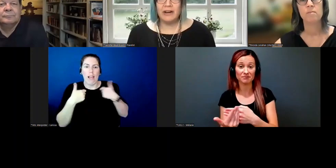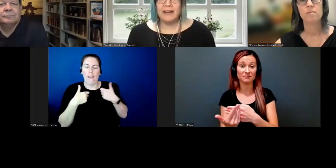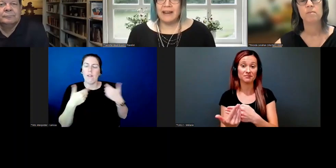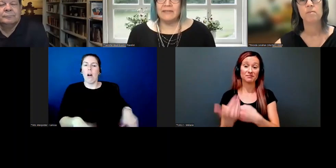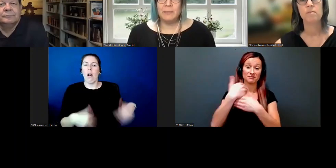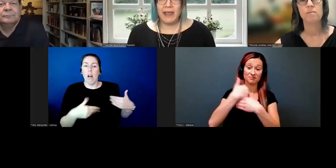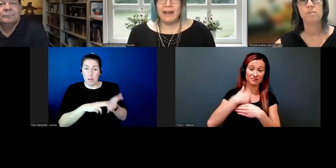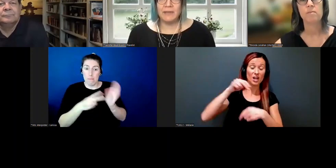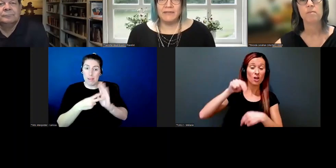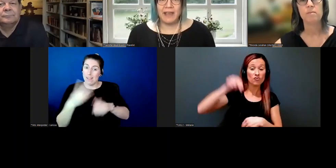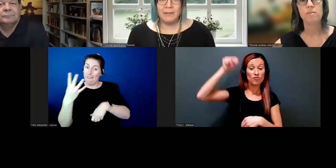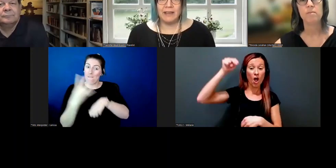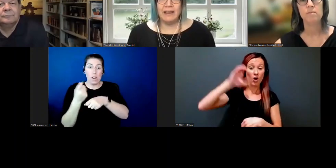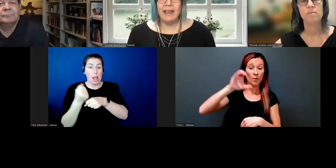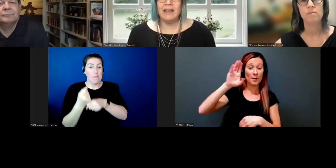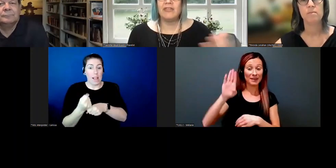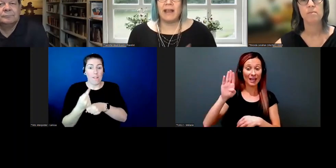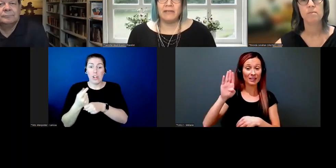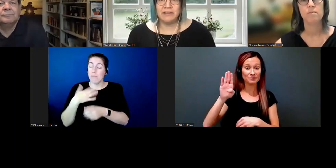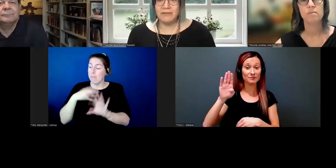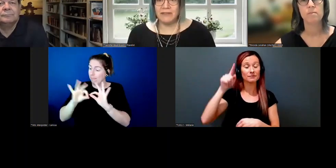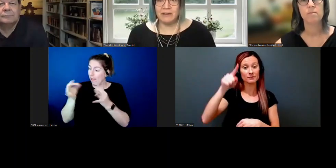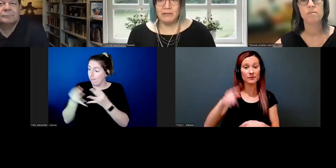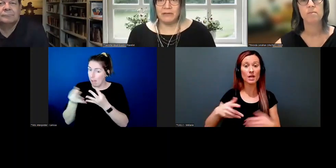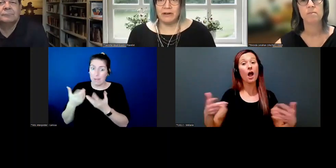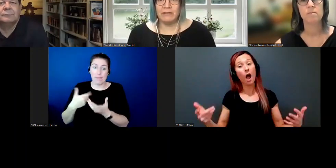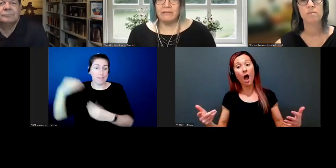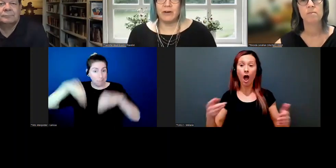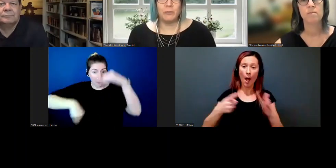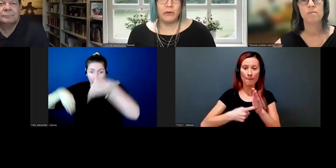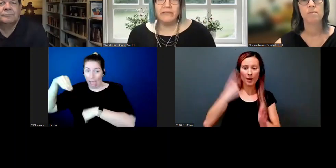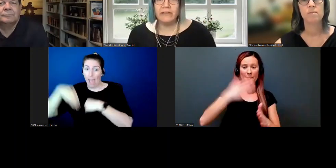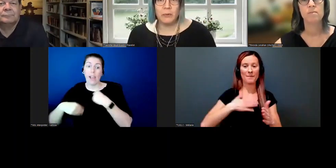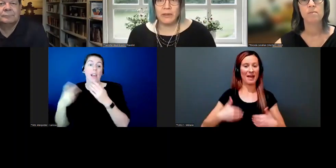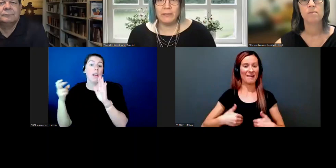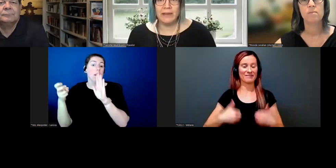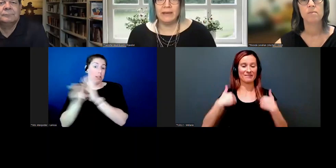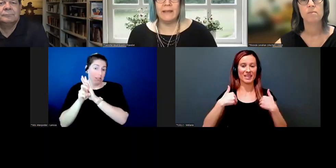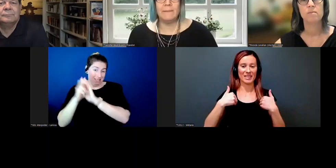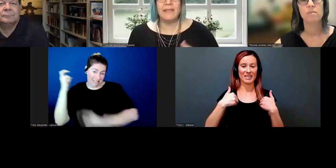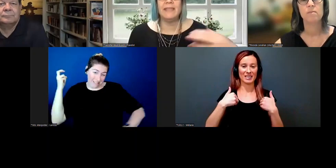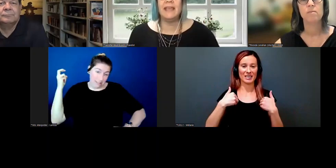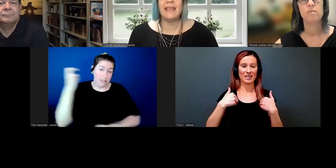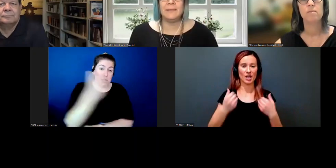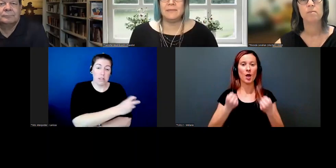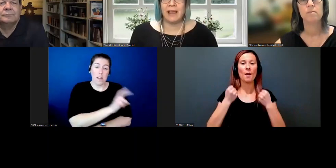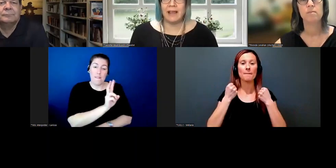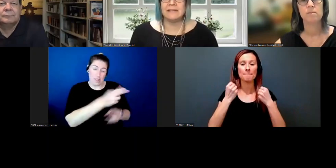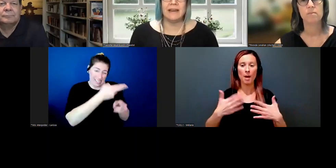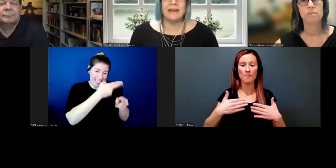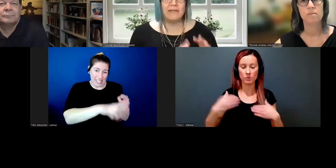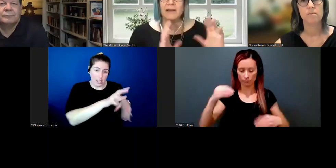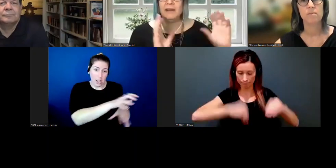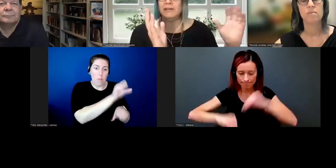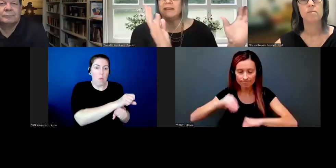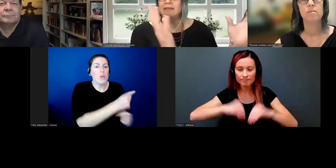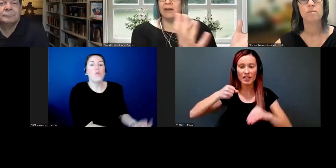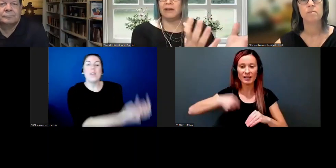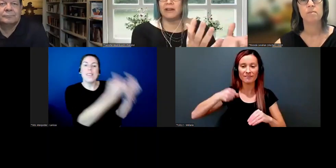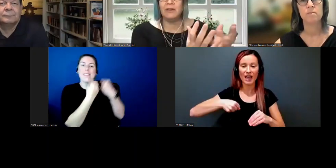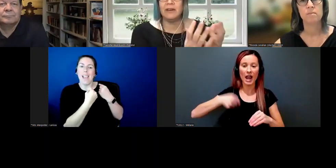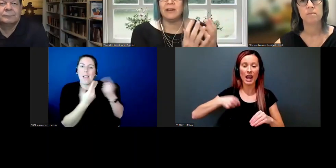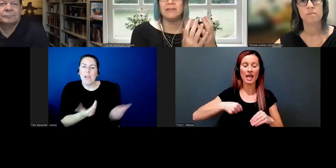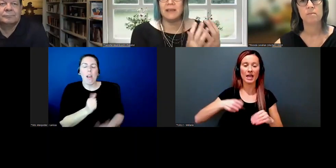year, I didn't have to pack up my family and travel to Vancouver for a brief appointment. It meant they came to us, and everybody who lives